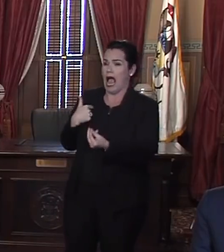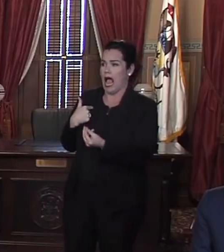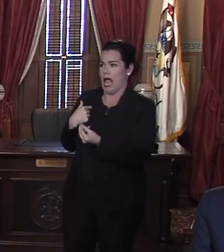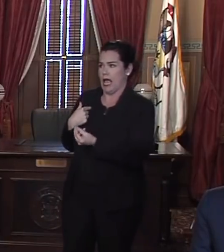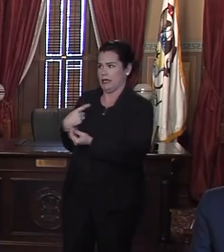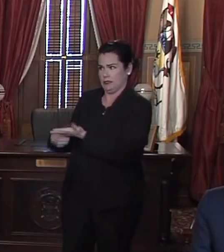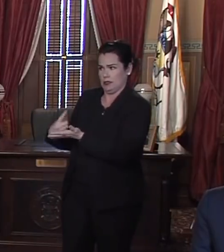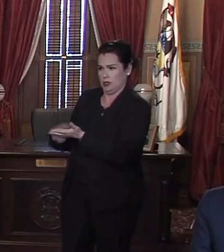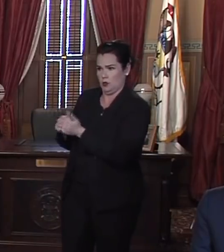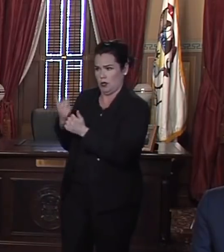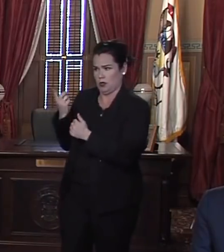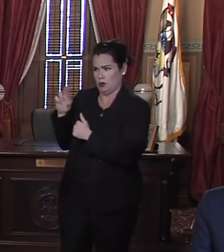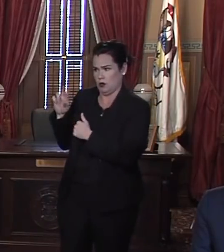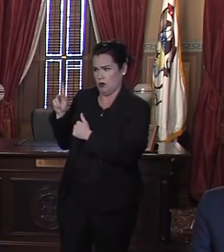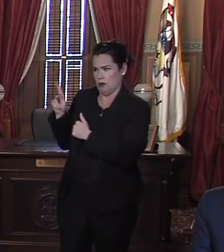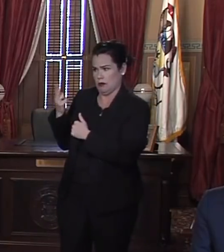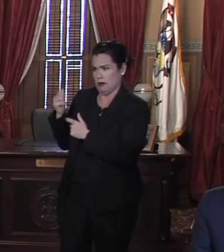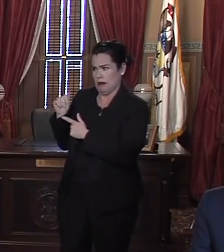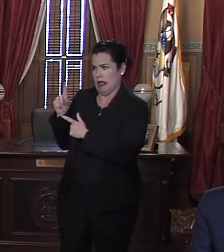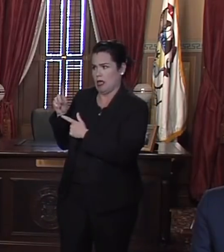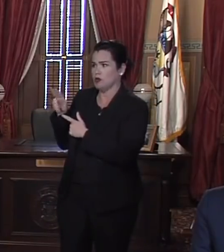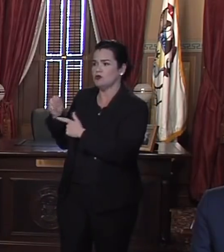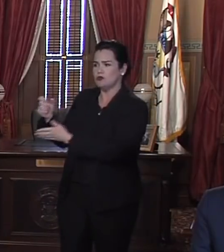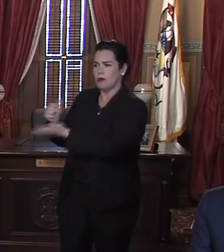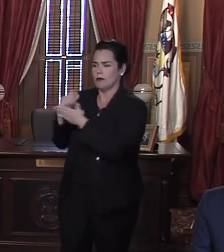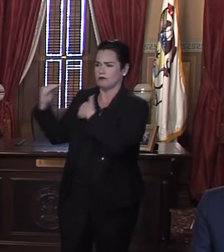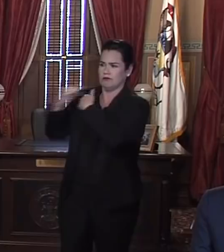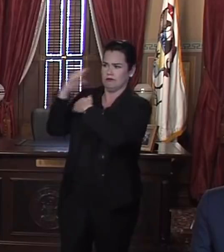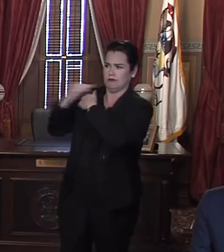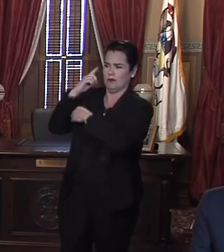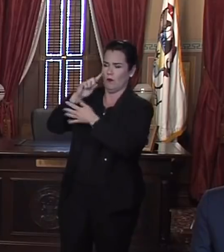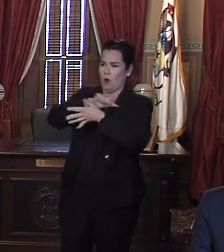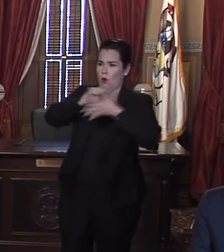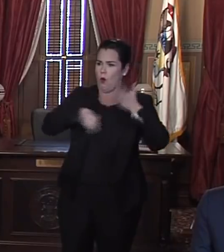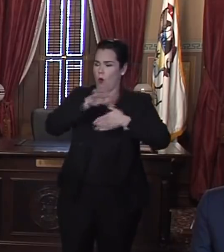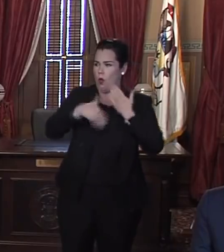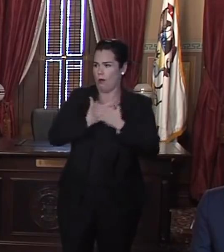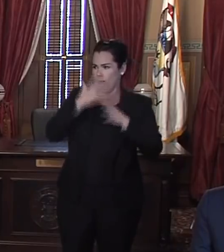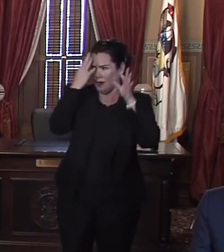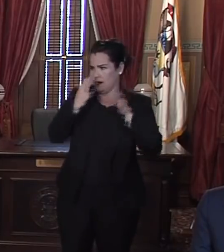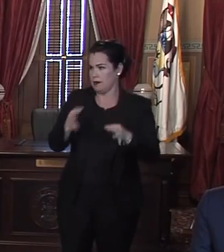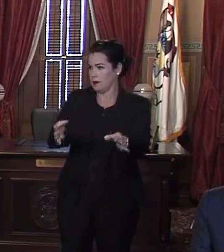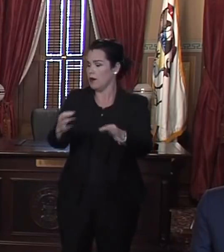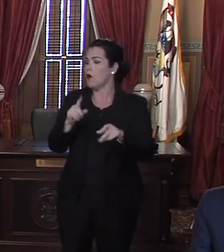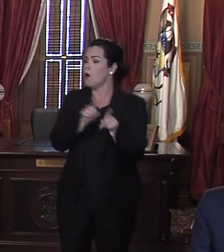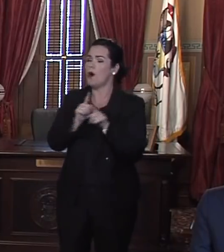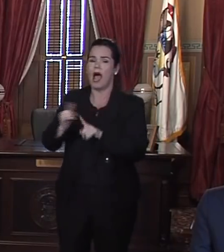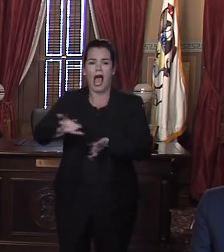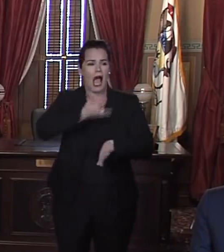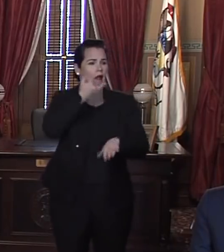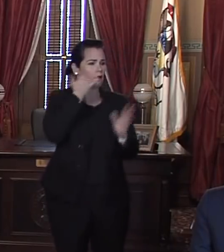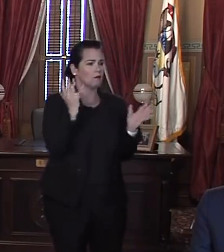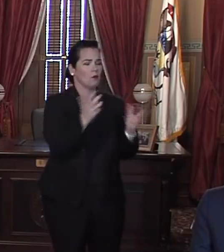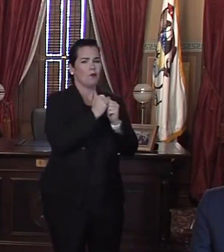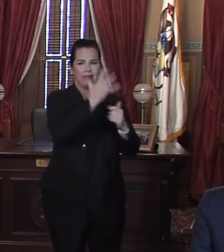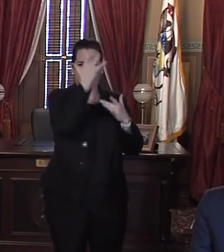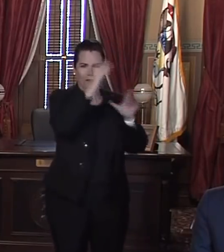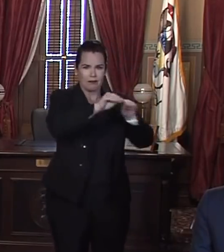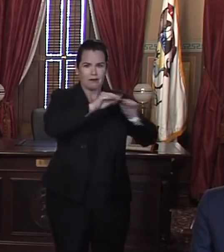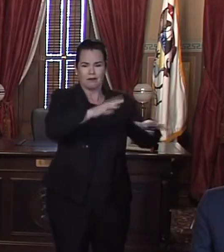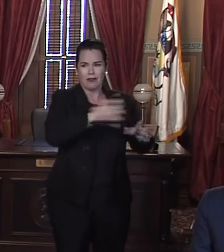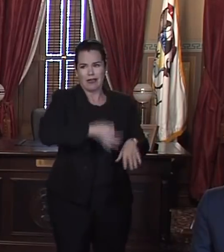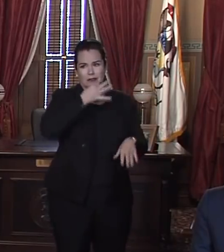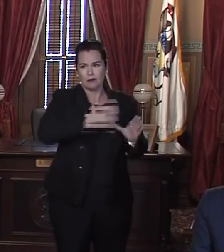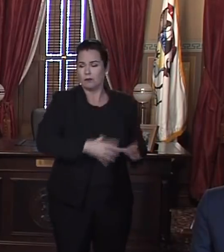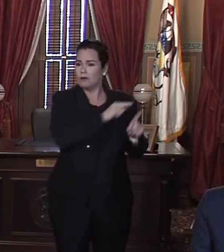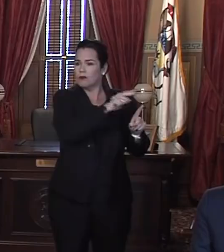regularly. She's helping advise all the decisions that we're making. So on the phone with epidemiologists and experts from across the country, many of whom you've seen on